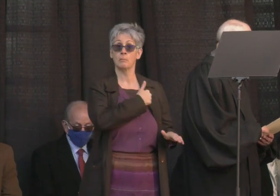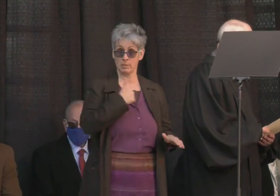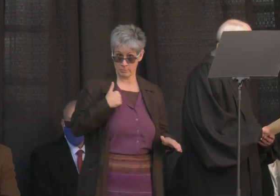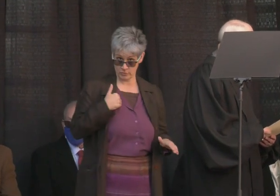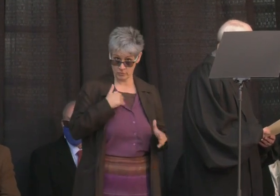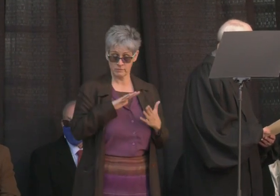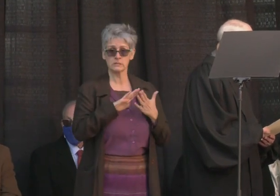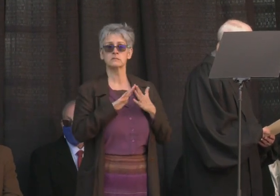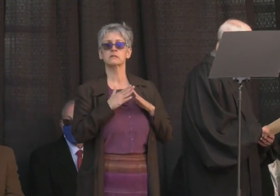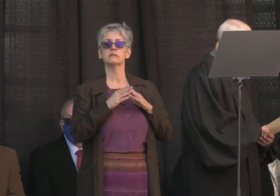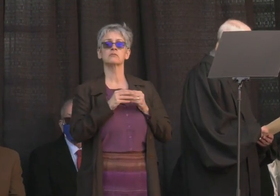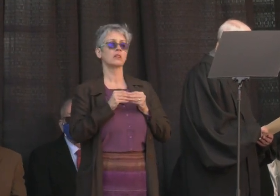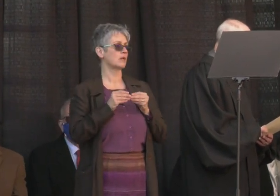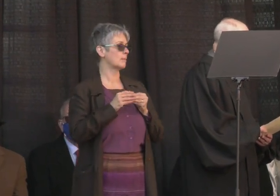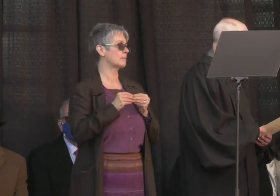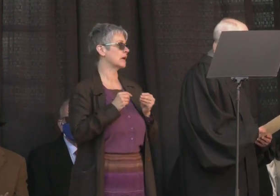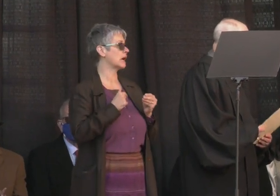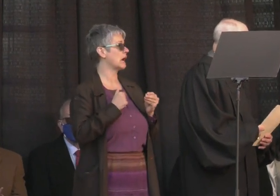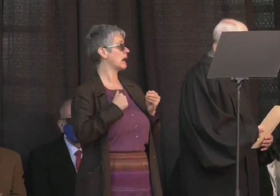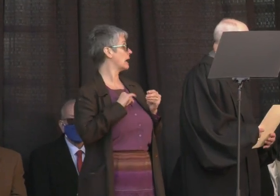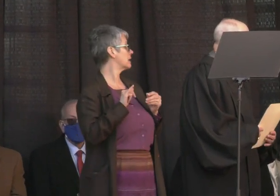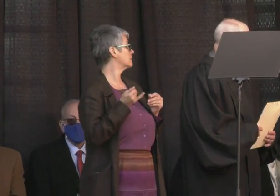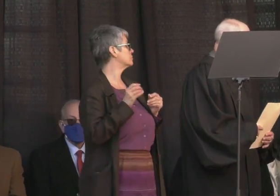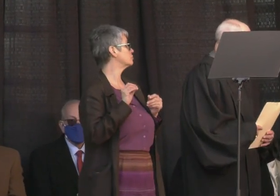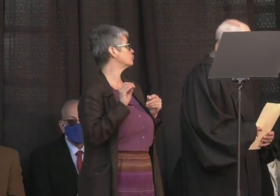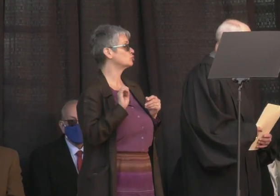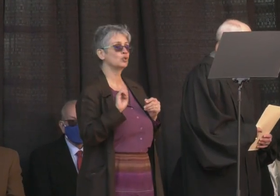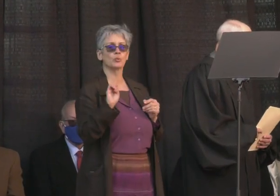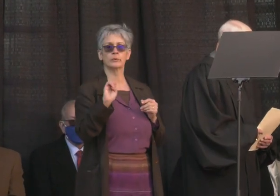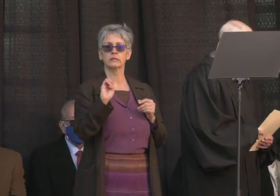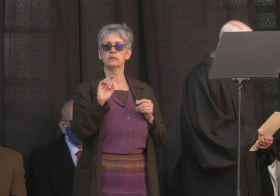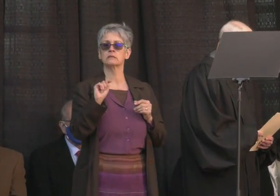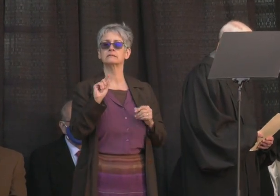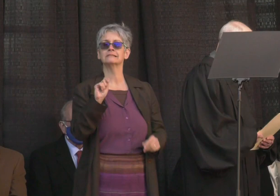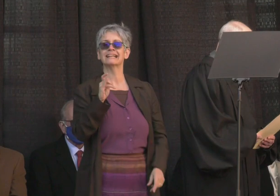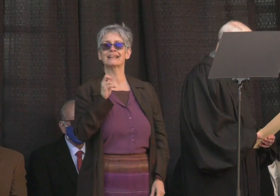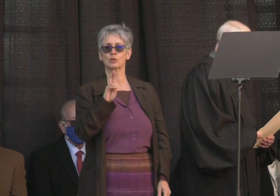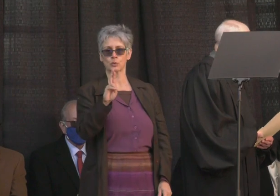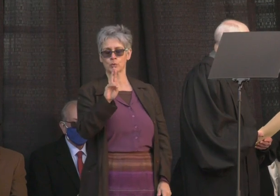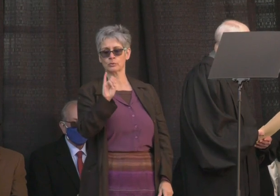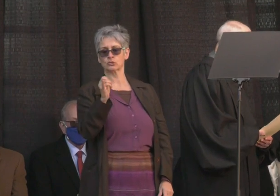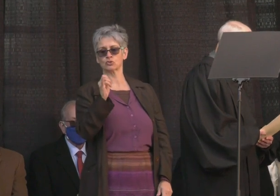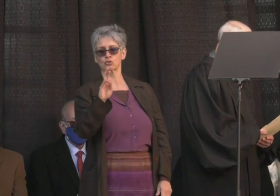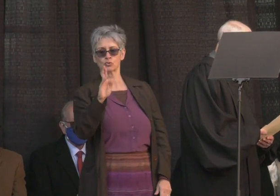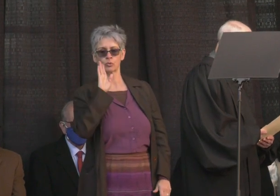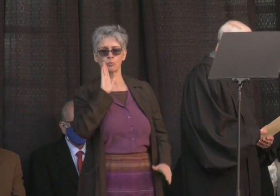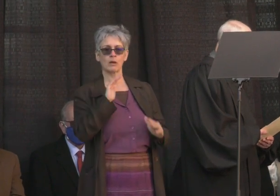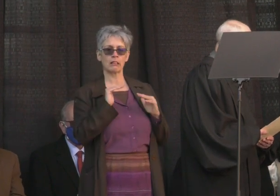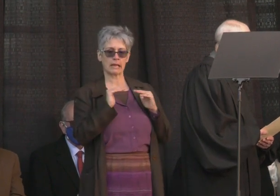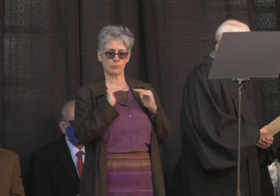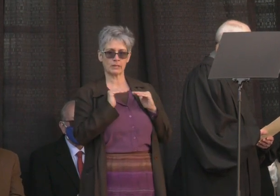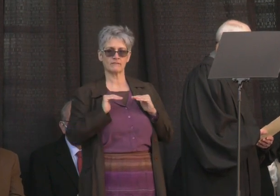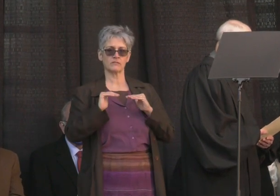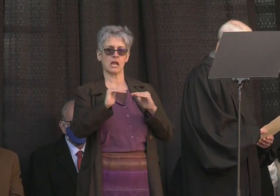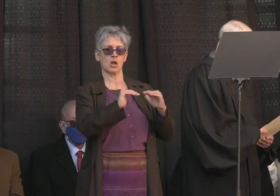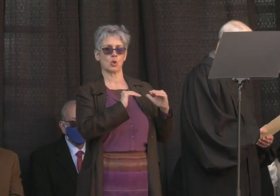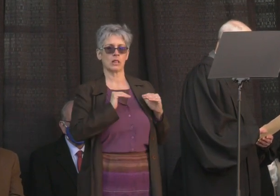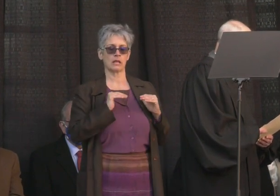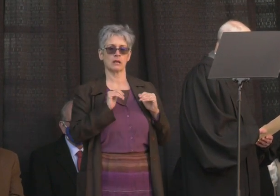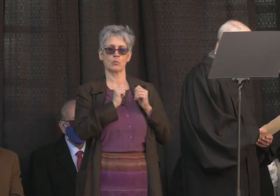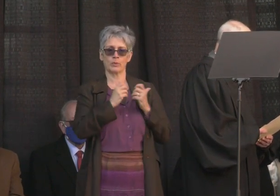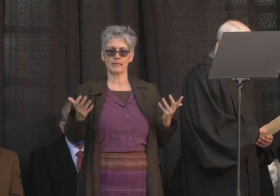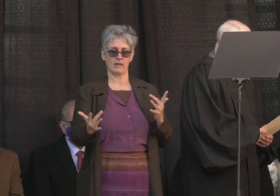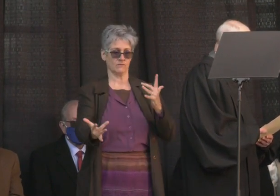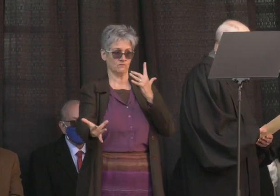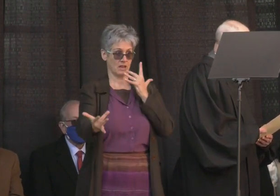a council member of the City of Columbia. I, Joe E. Taylor, Jr. I, Joe E. Taylor, Jr. Will equally, fairly, and impartially.